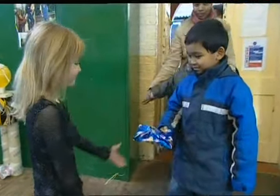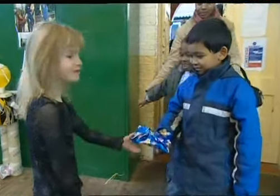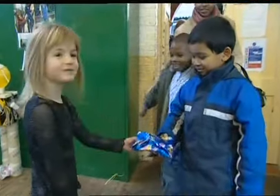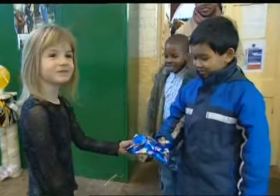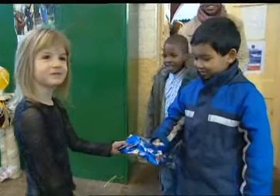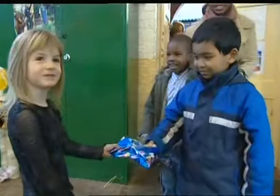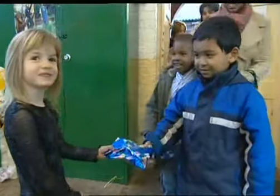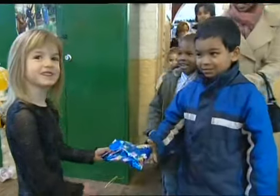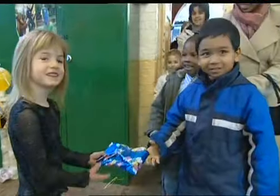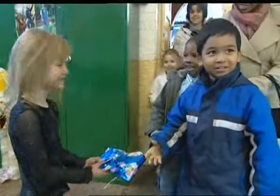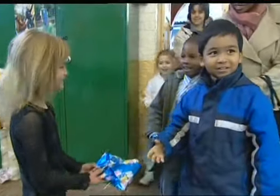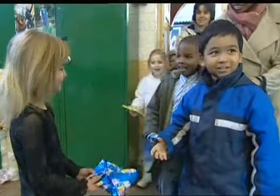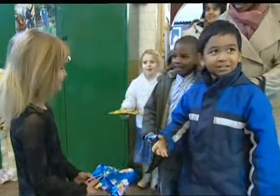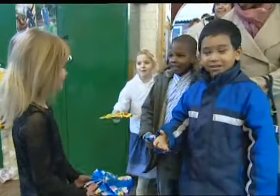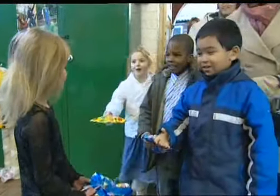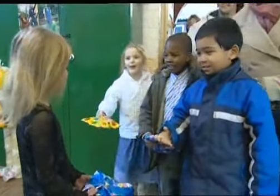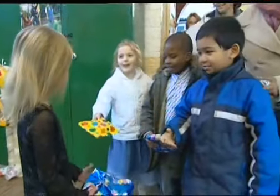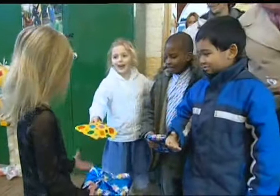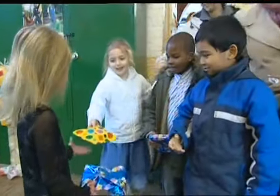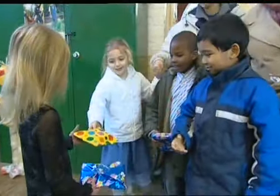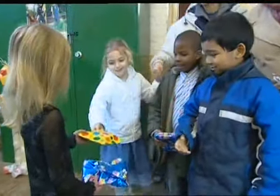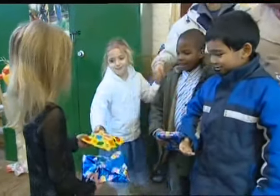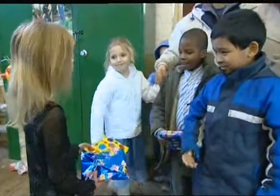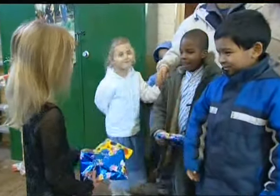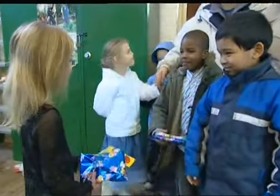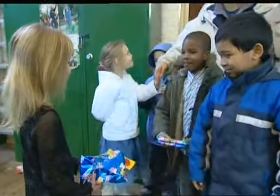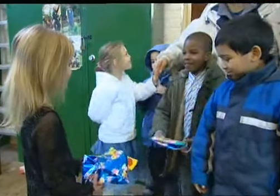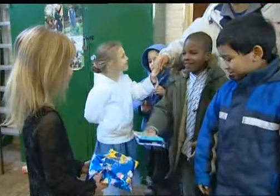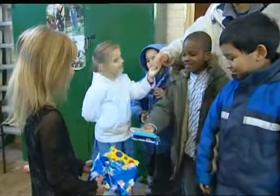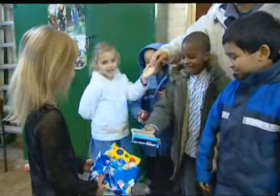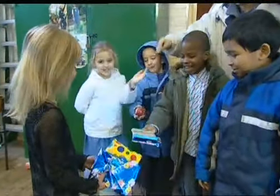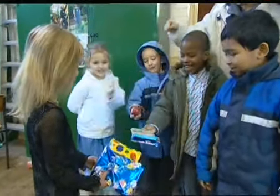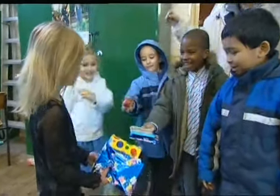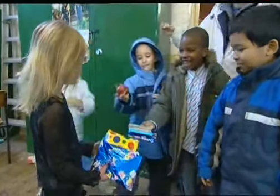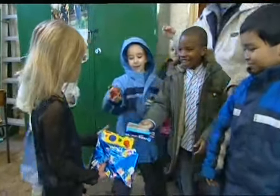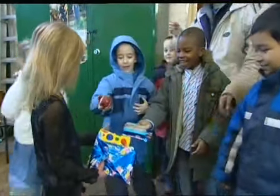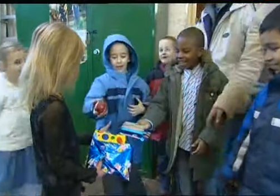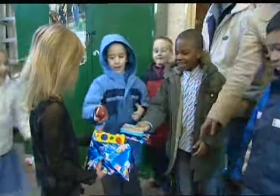It's Sam's little sister, Alex. She's having a birthday party.